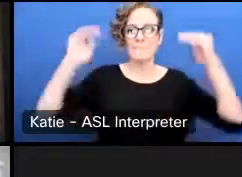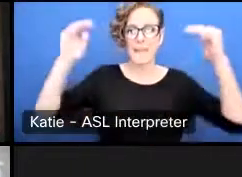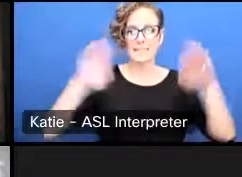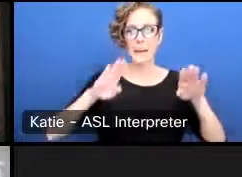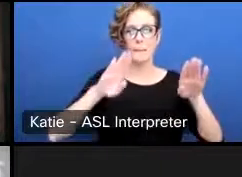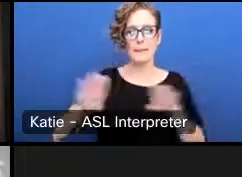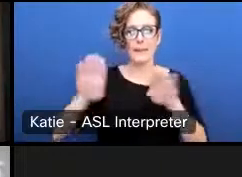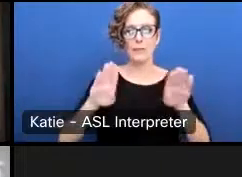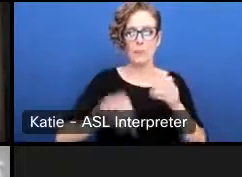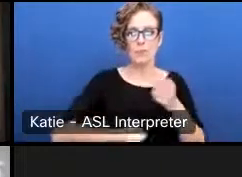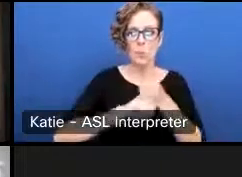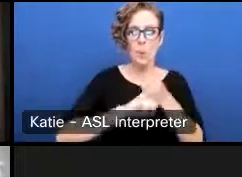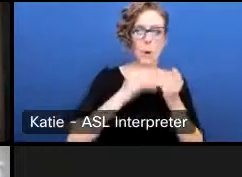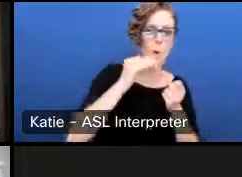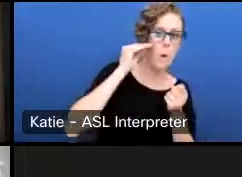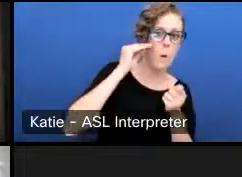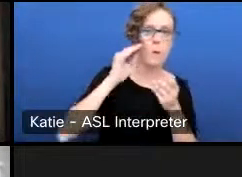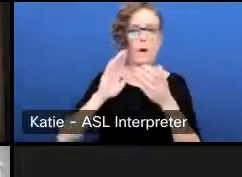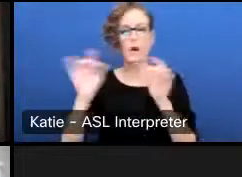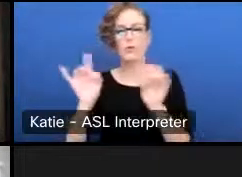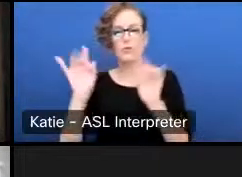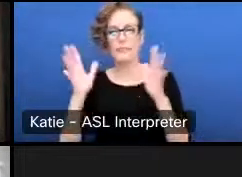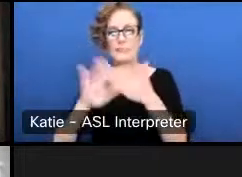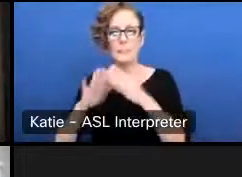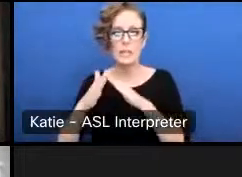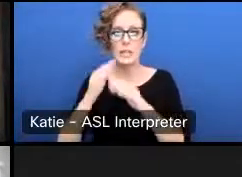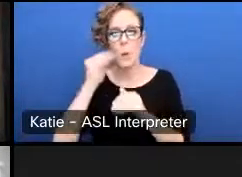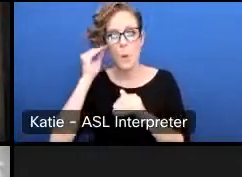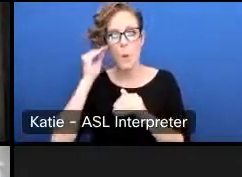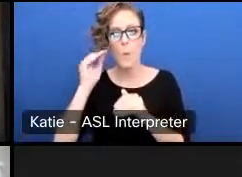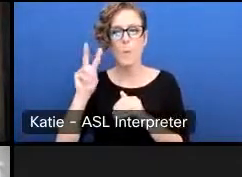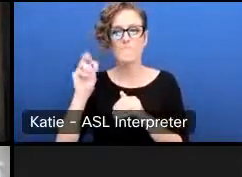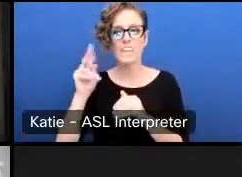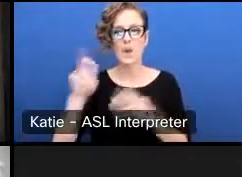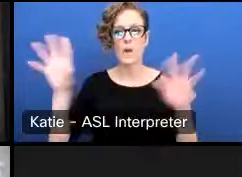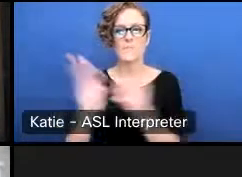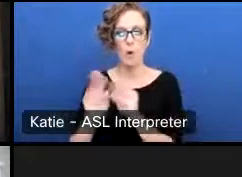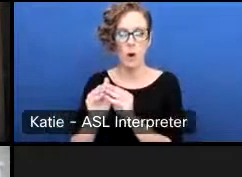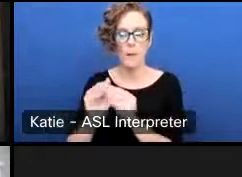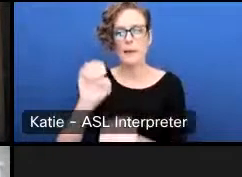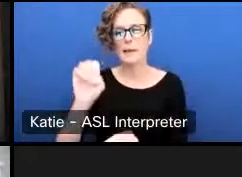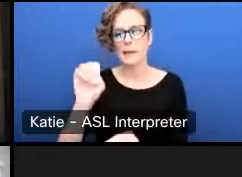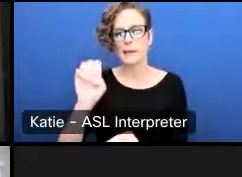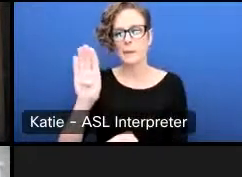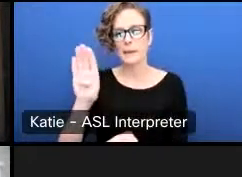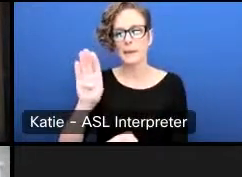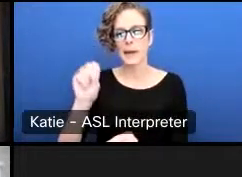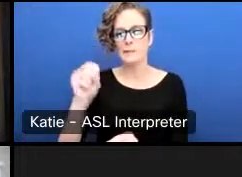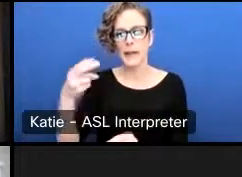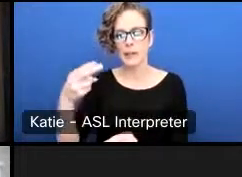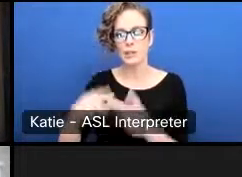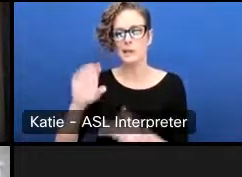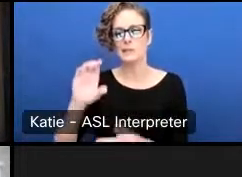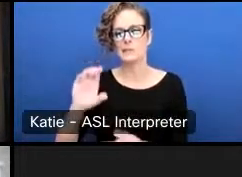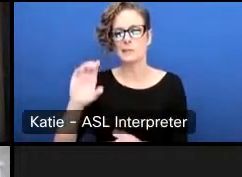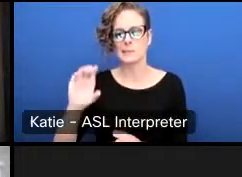and community crisis community home vendor forum. That's our EBSH and CCH vendor forum. That is